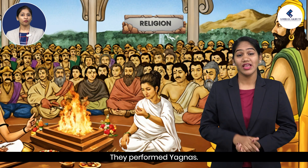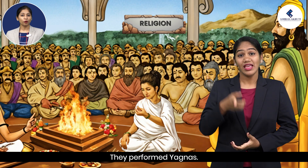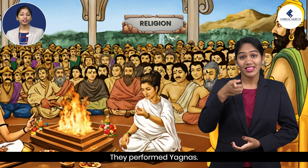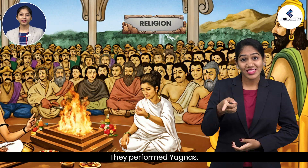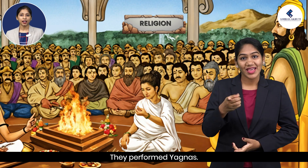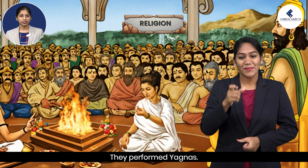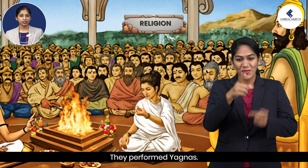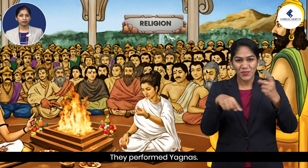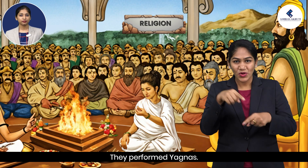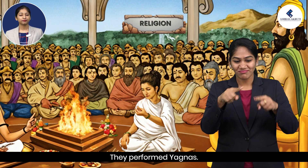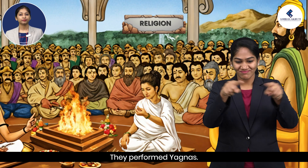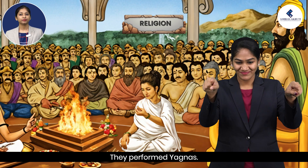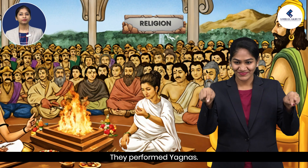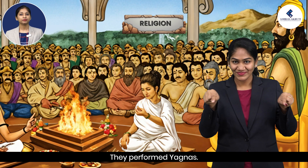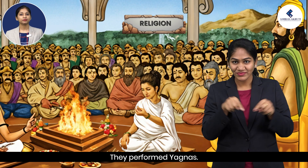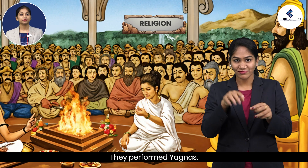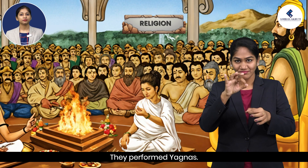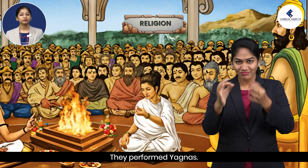They perform yajnas.